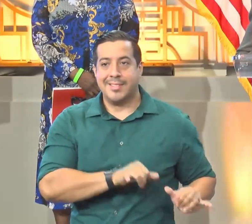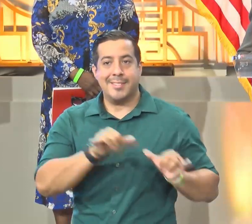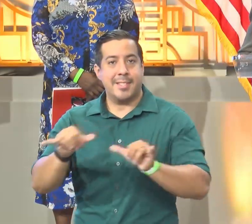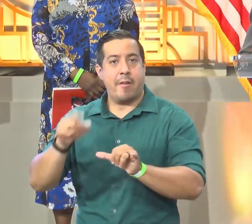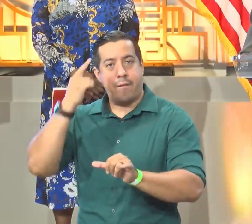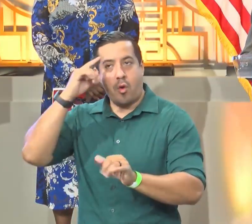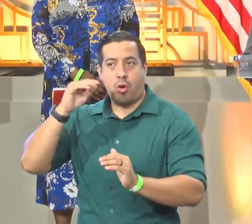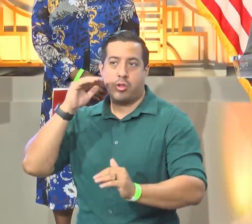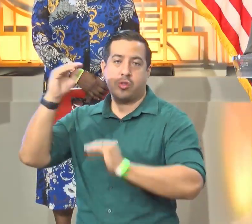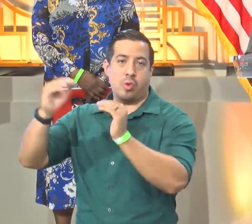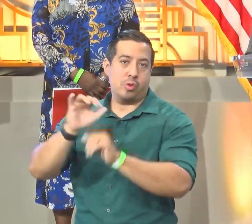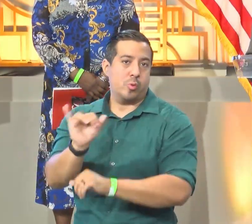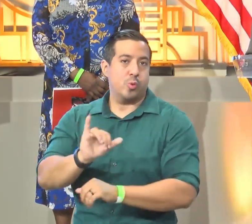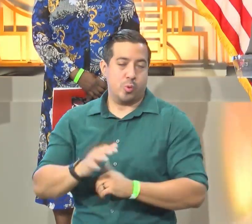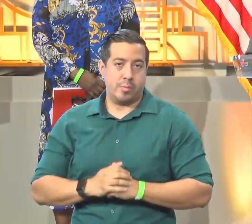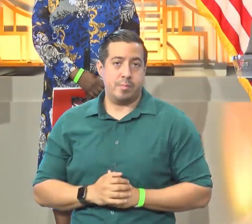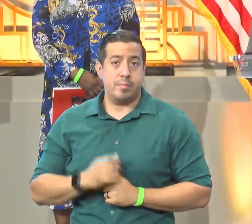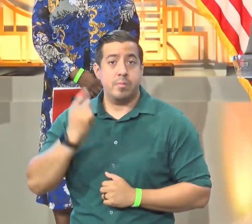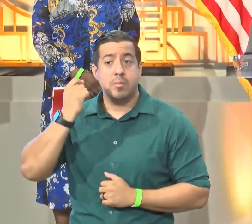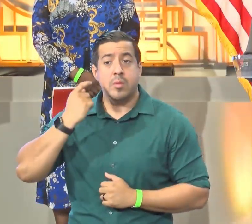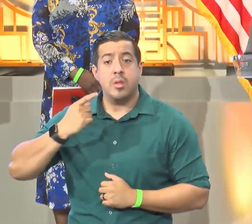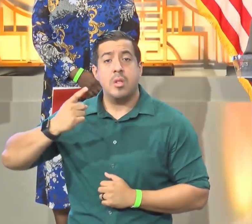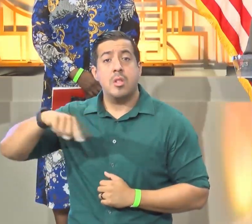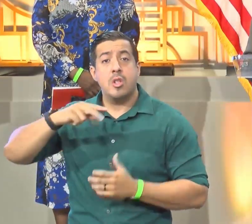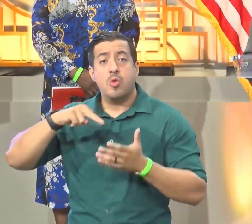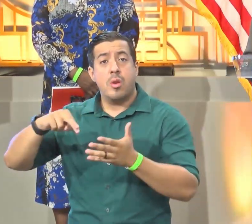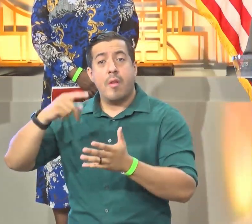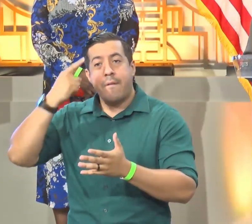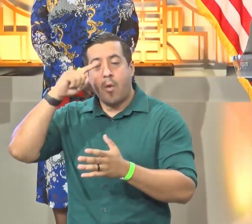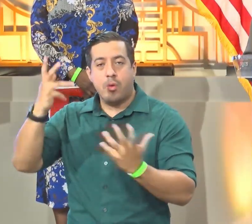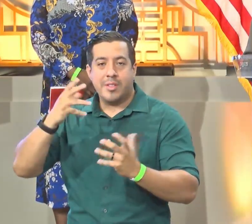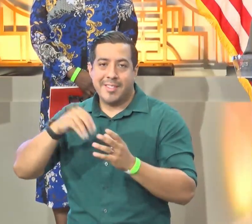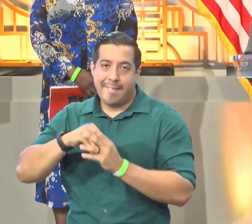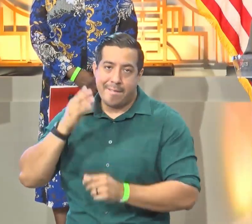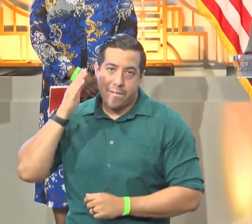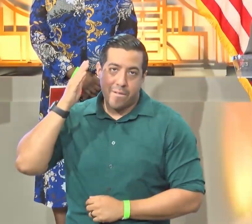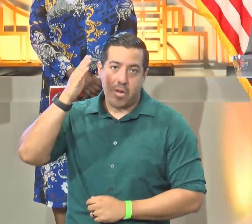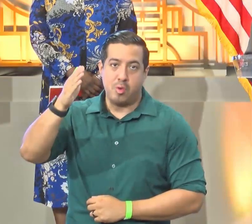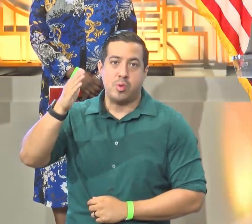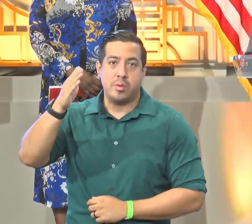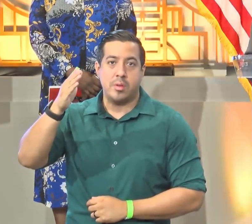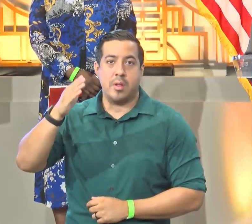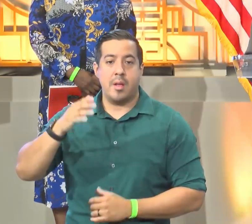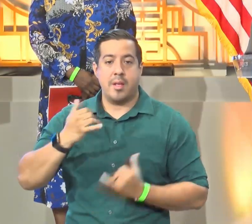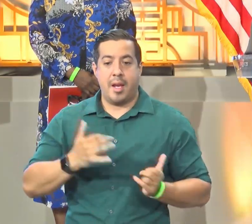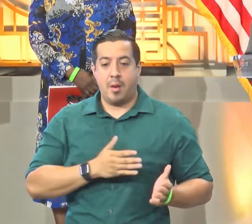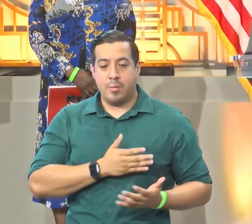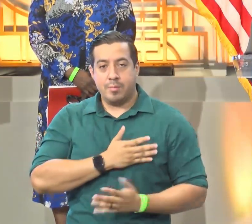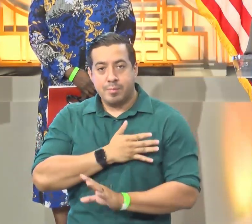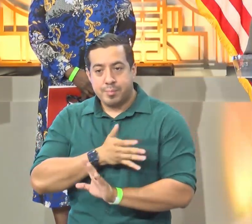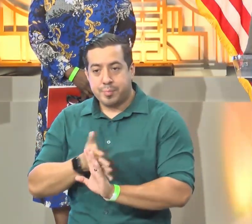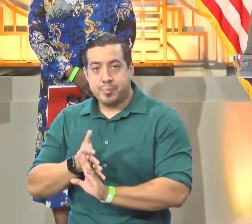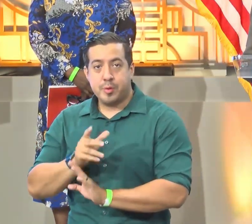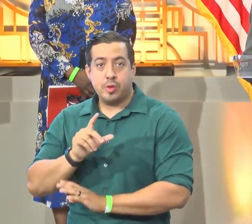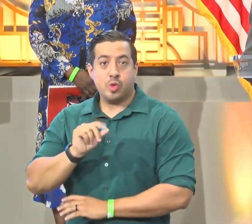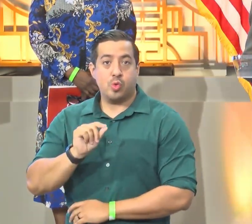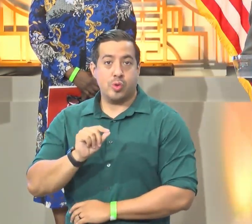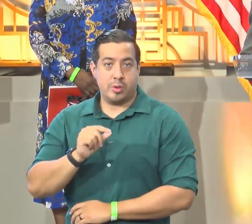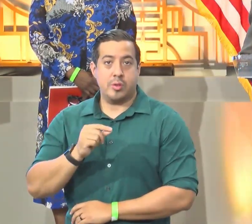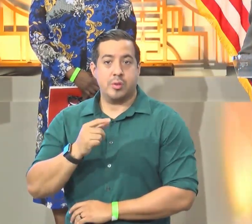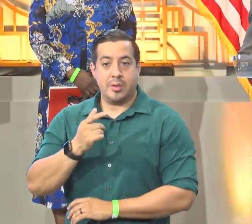then were about the future. And then came 2020. And